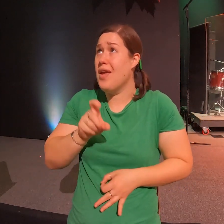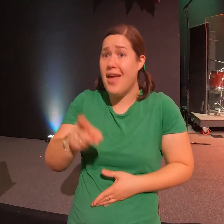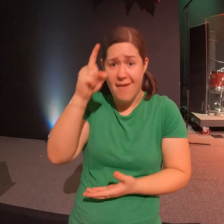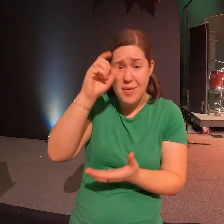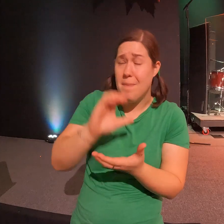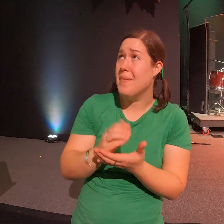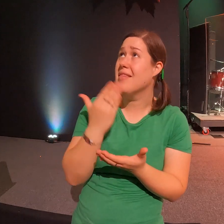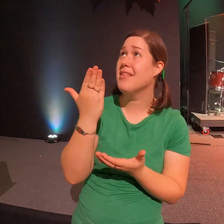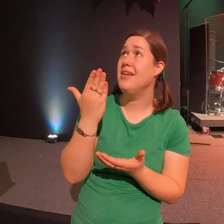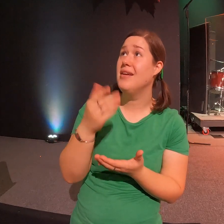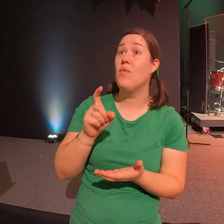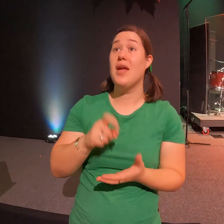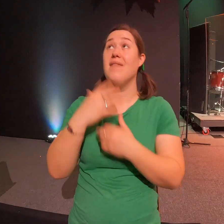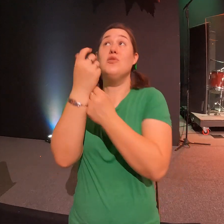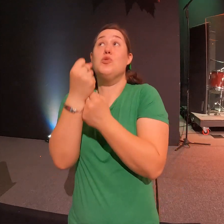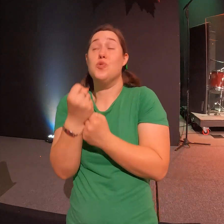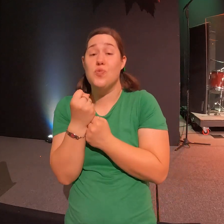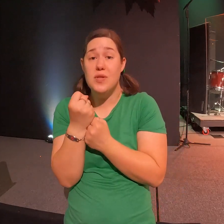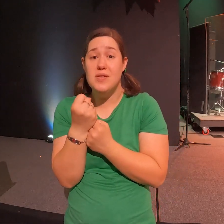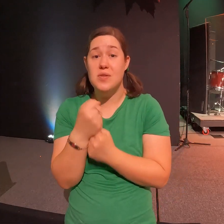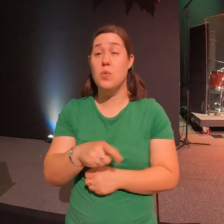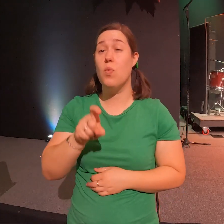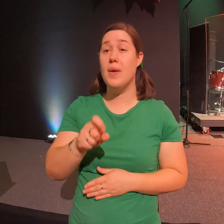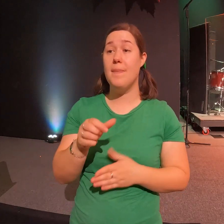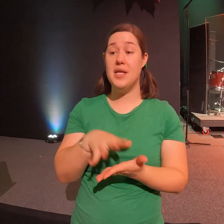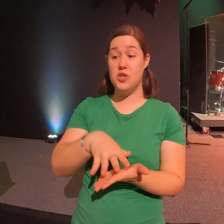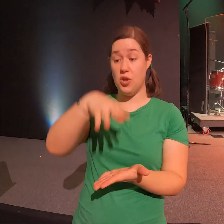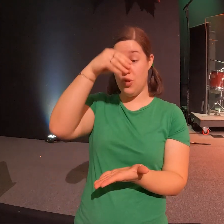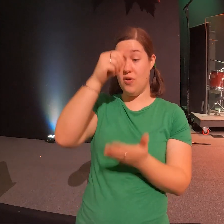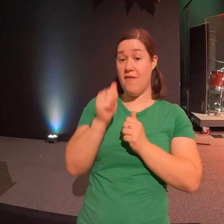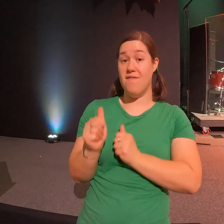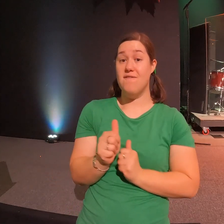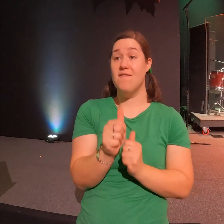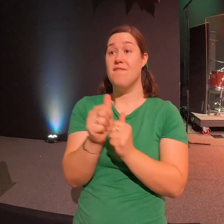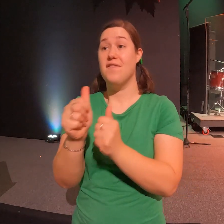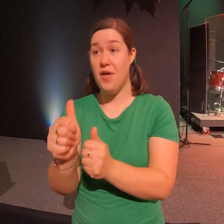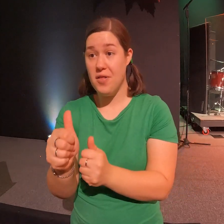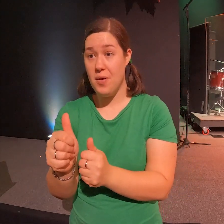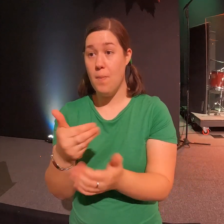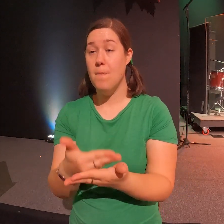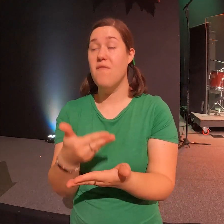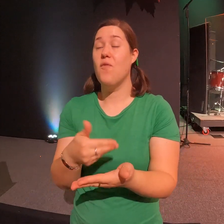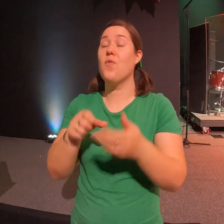We must learn to follow before we can lead.